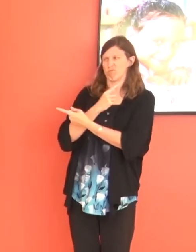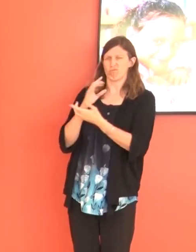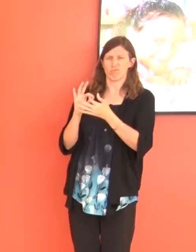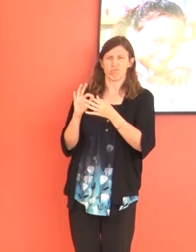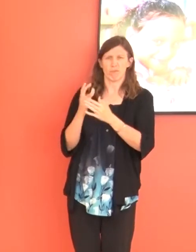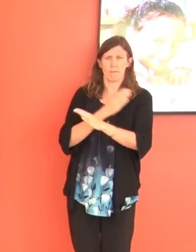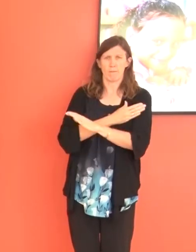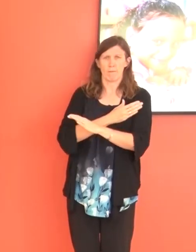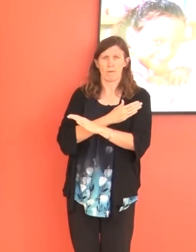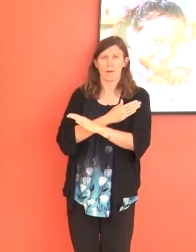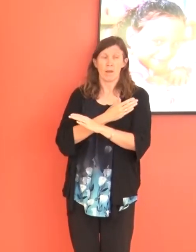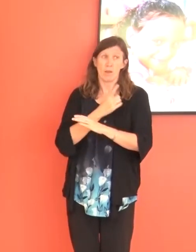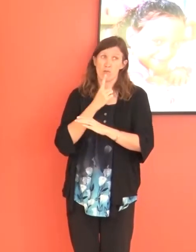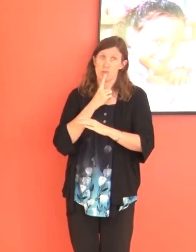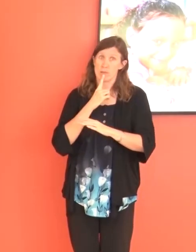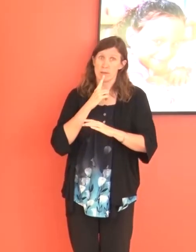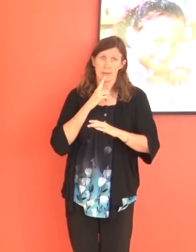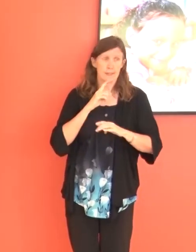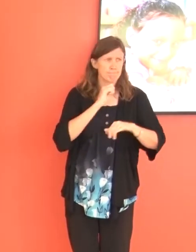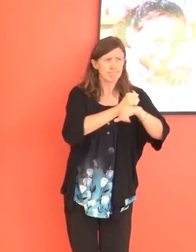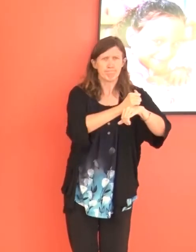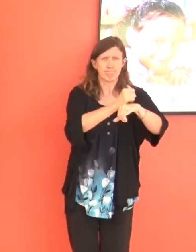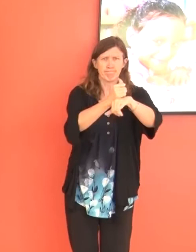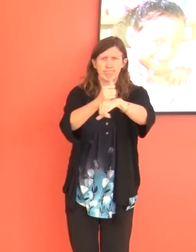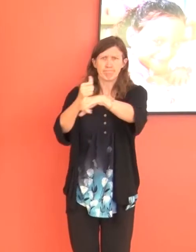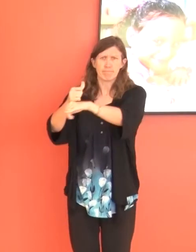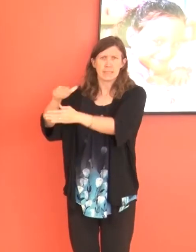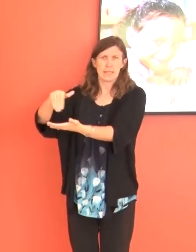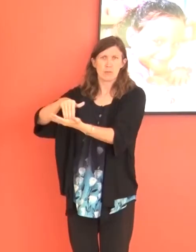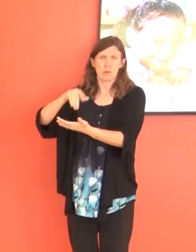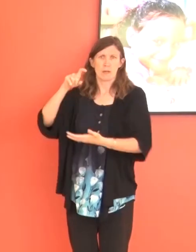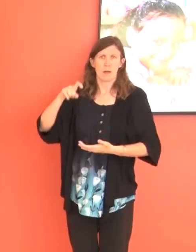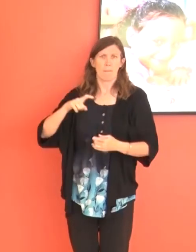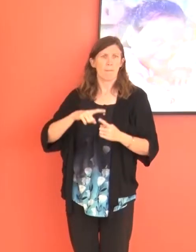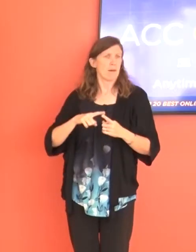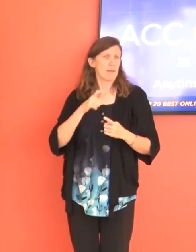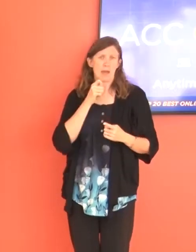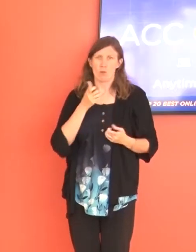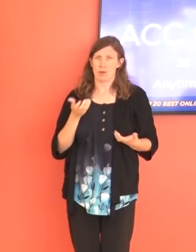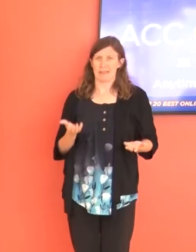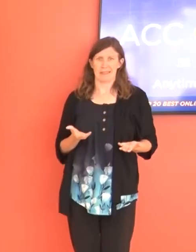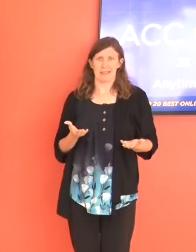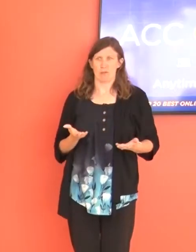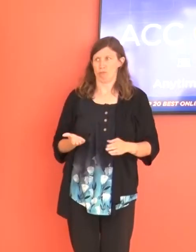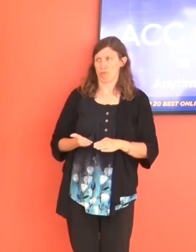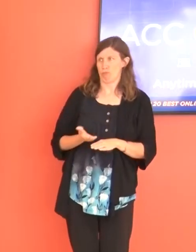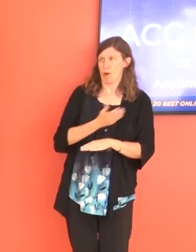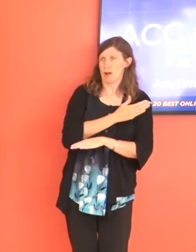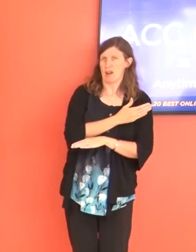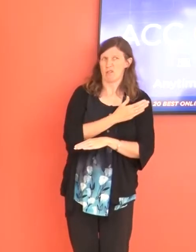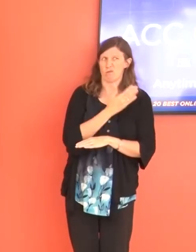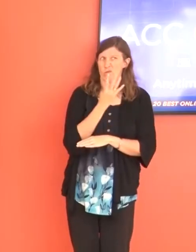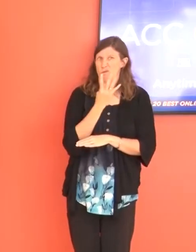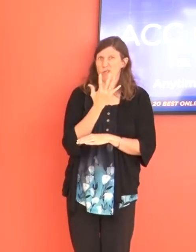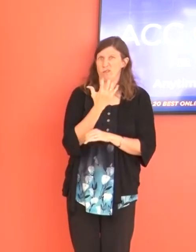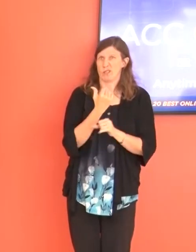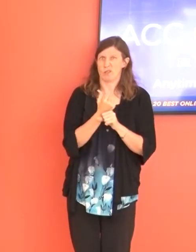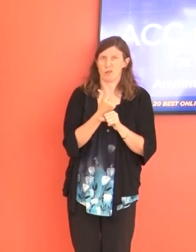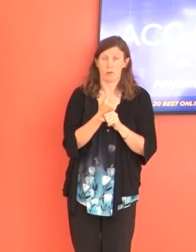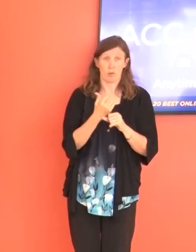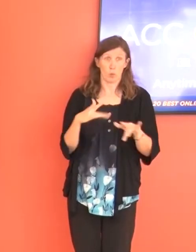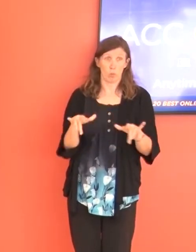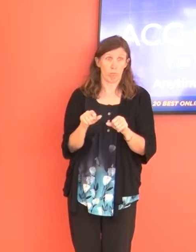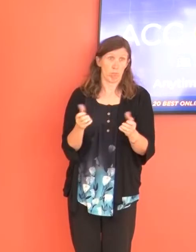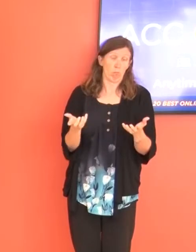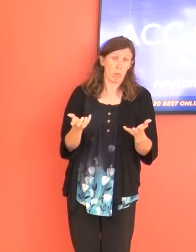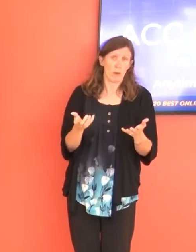move into Central Texas that they didn't really have a presence prior to about 4 or 5 years ago. So